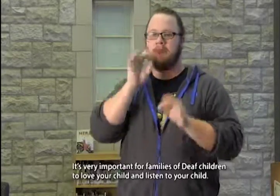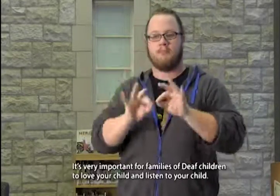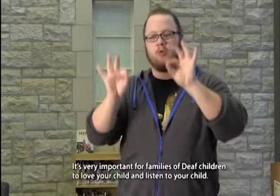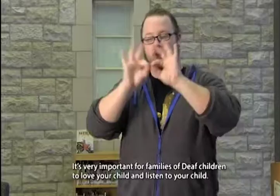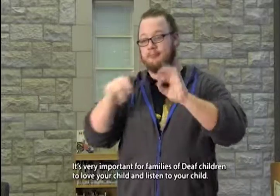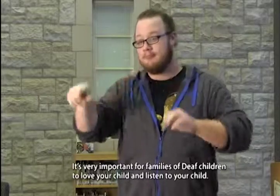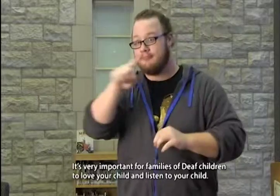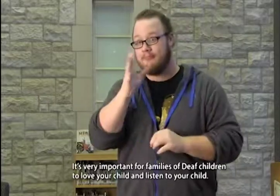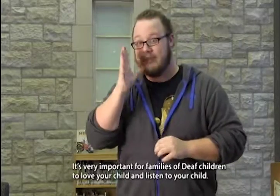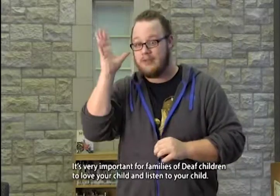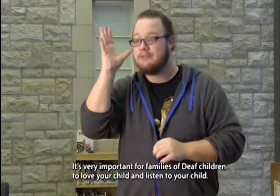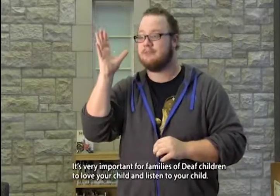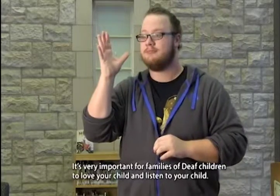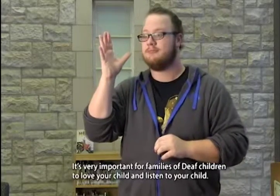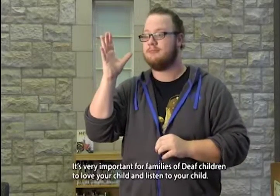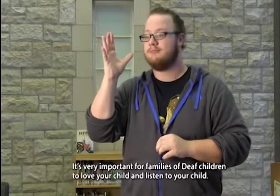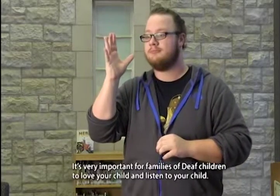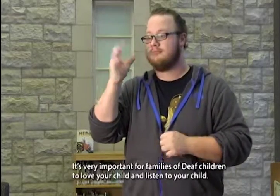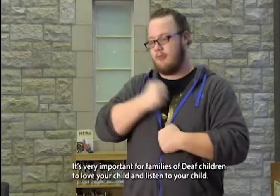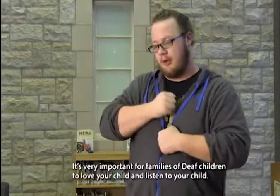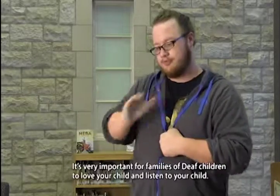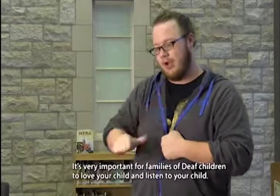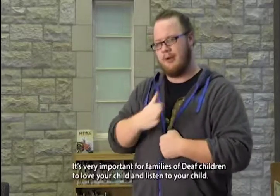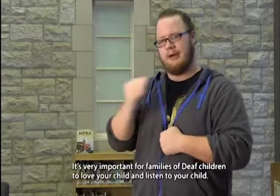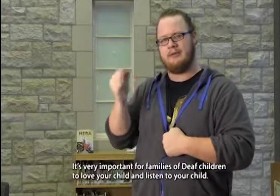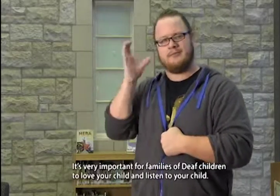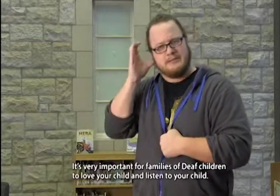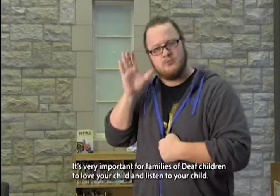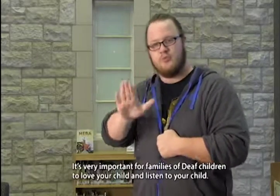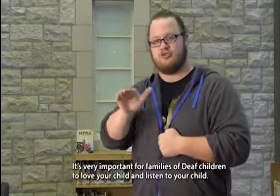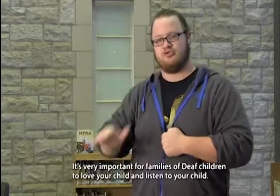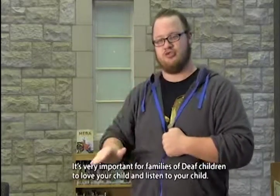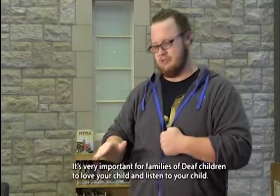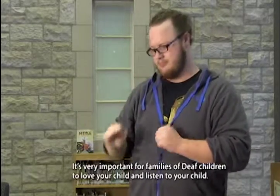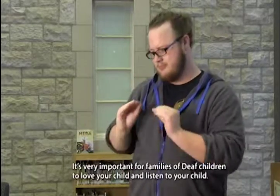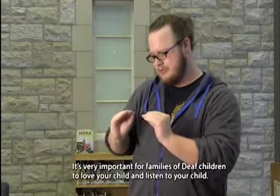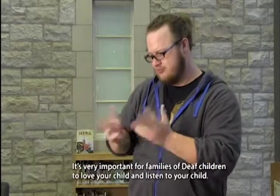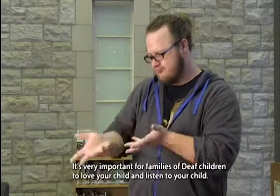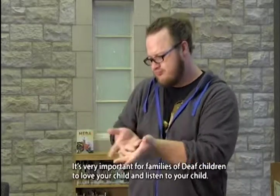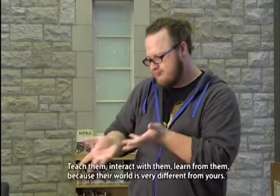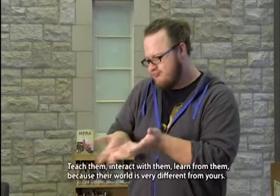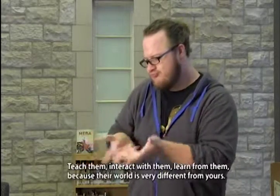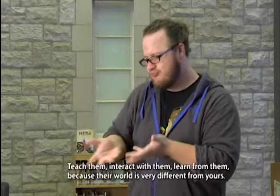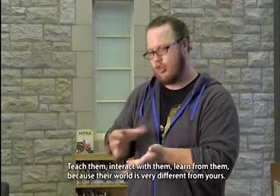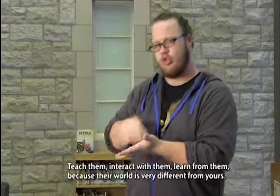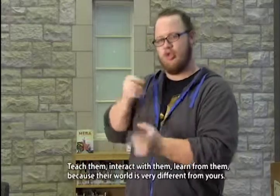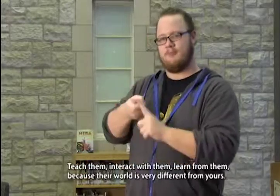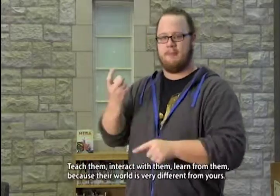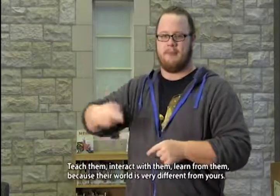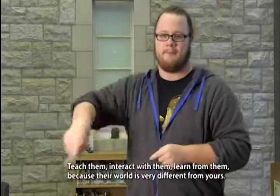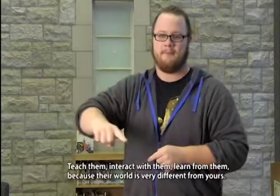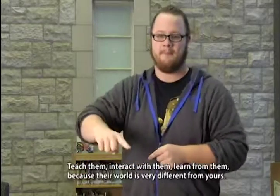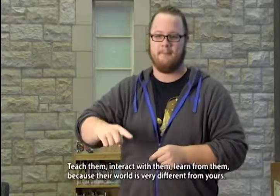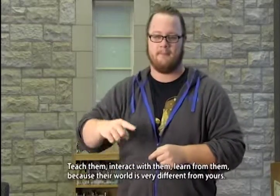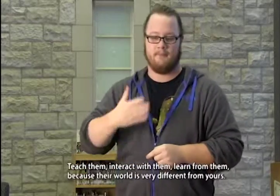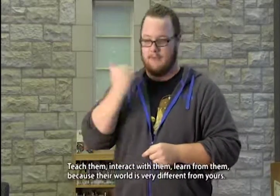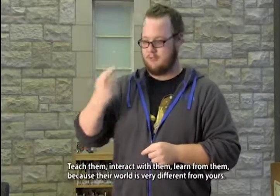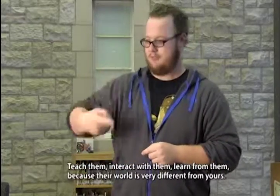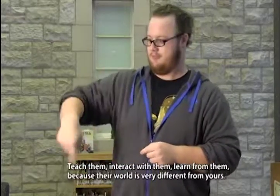very important for families of deaf children to love your child and listen to your child, teach them, interact with them, learn from them, because